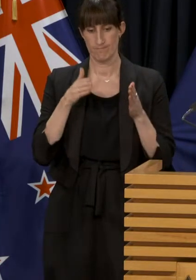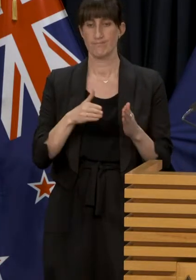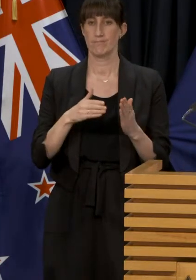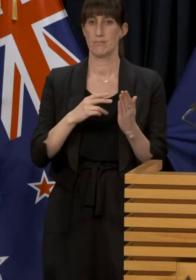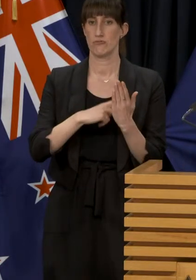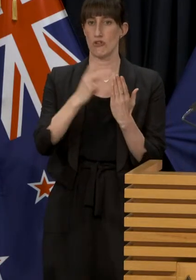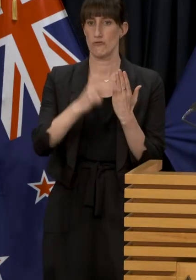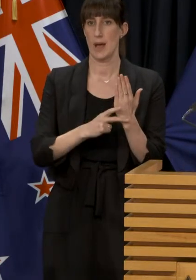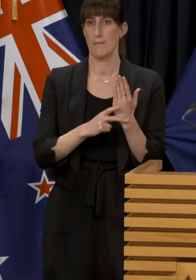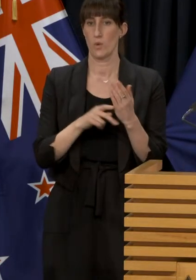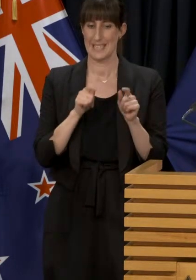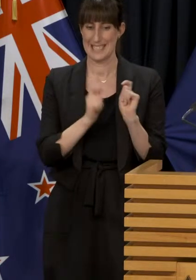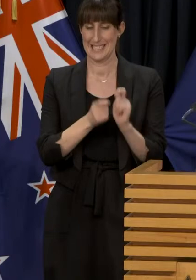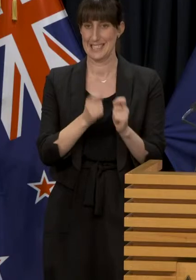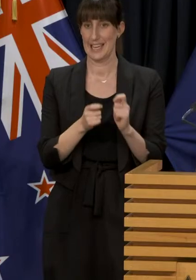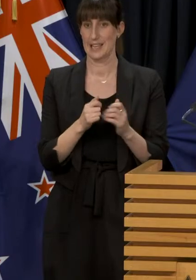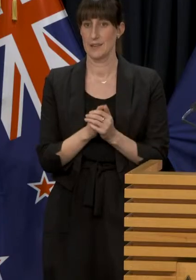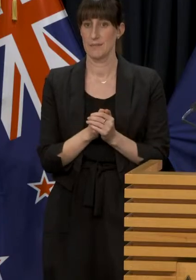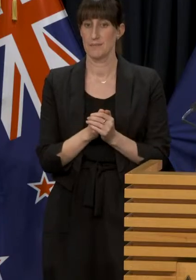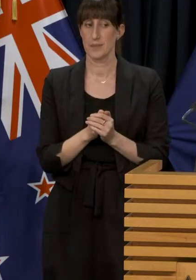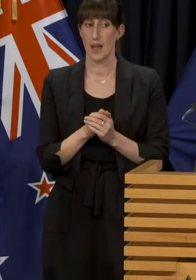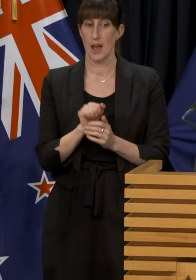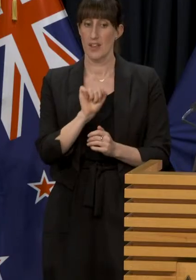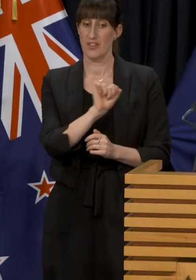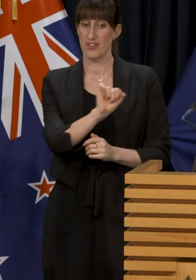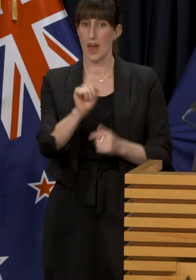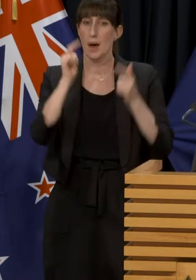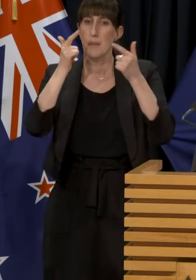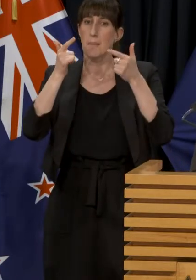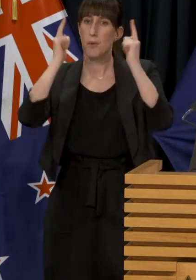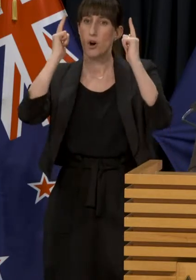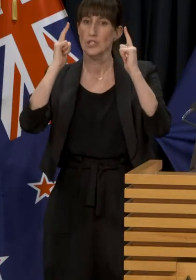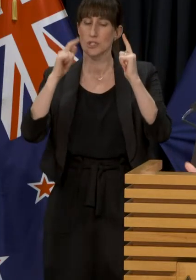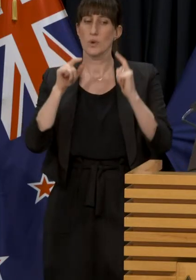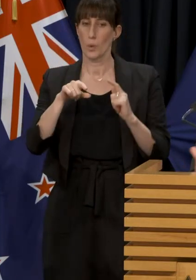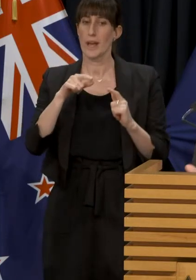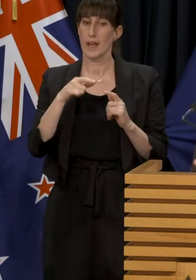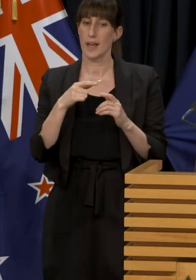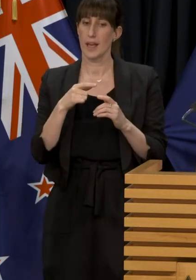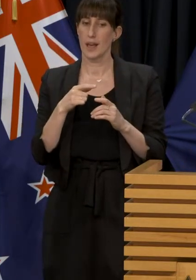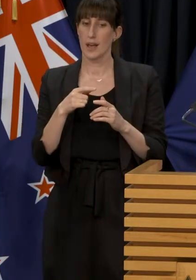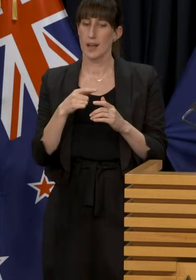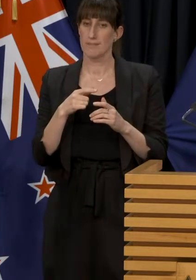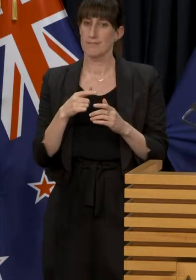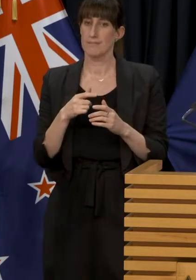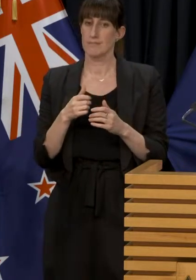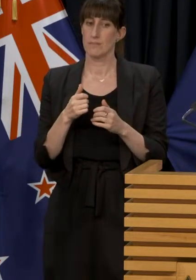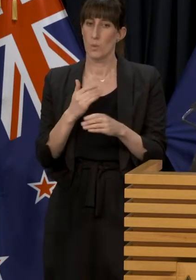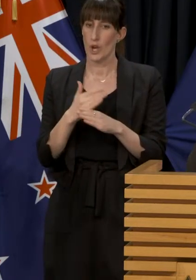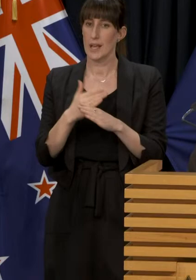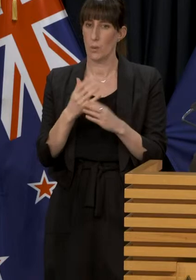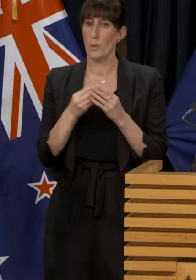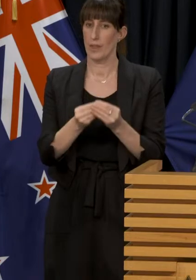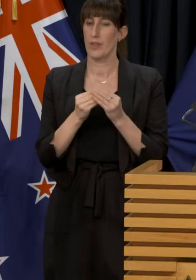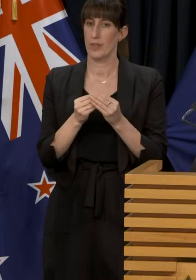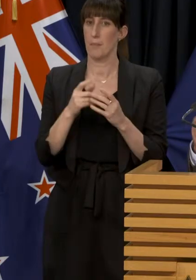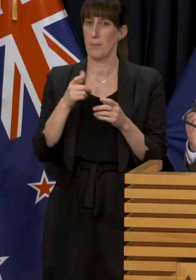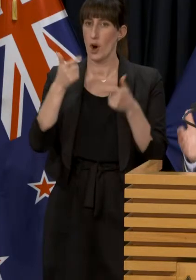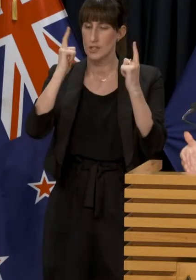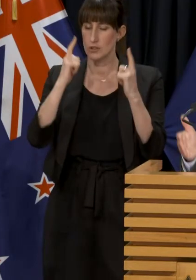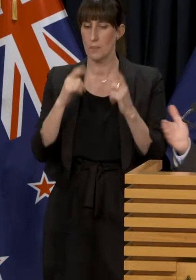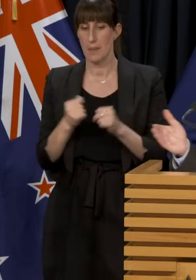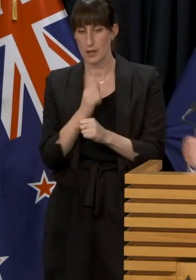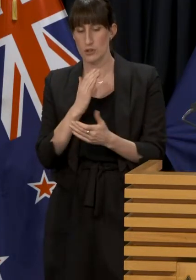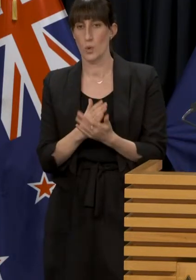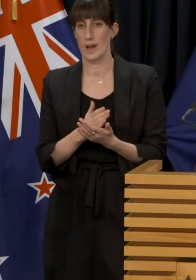workforces, and we're working with their employers to make sure that not only are they encouraged to, but really supported to have the testing, and we will be